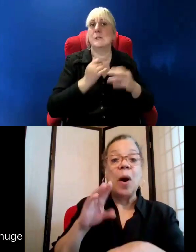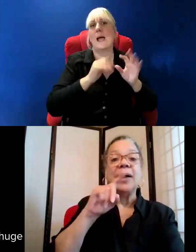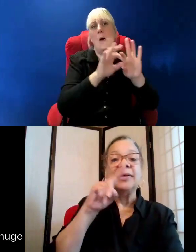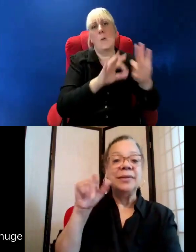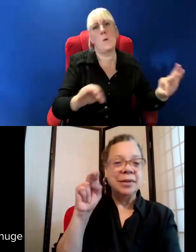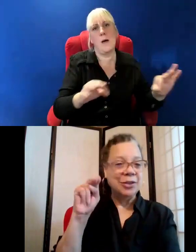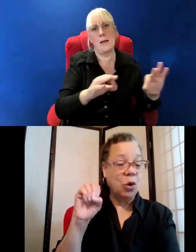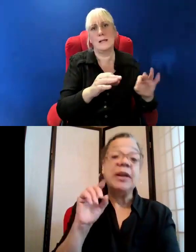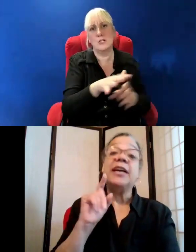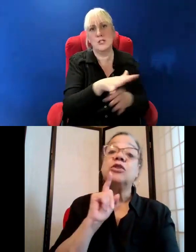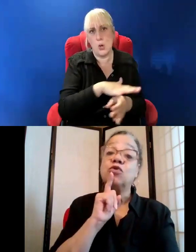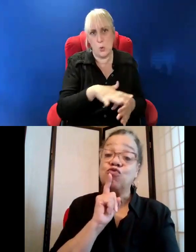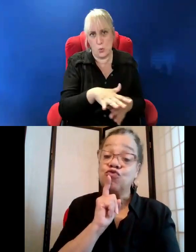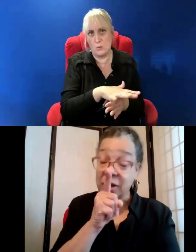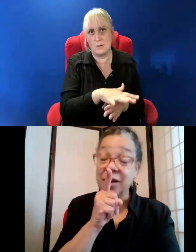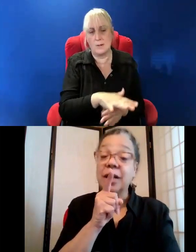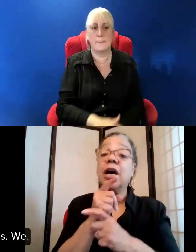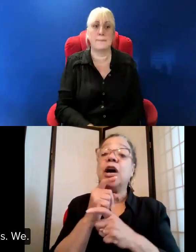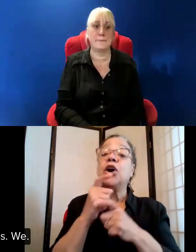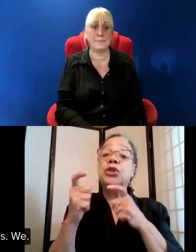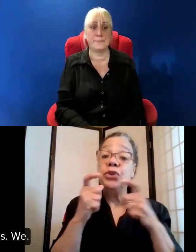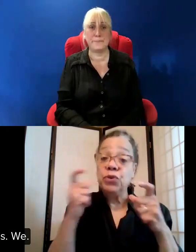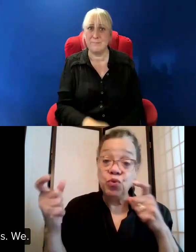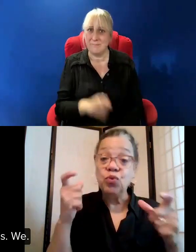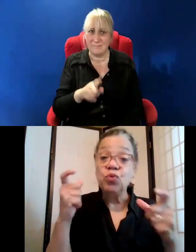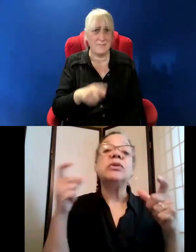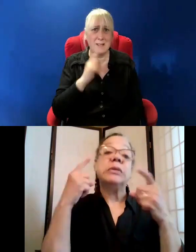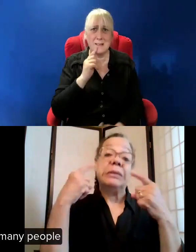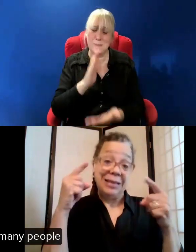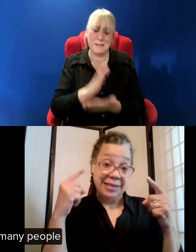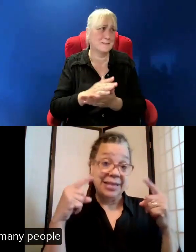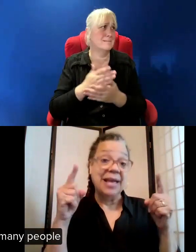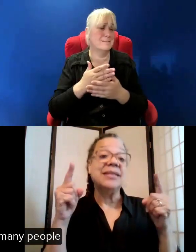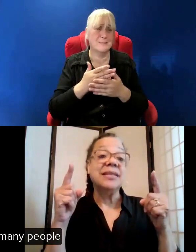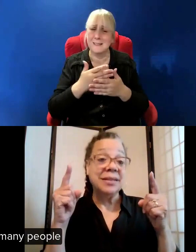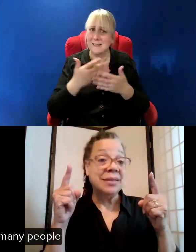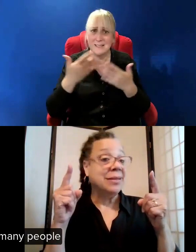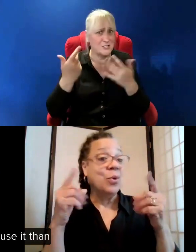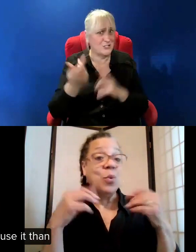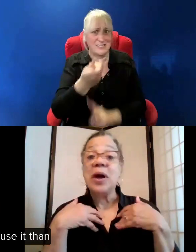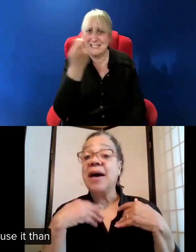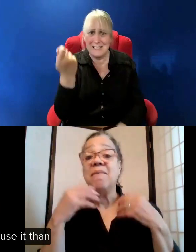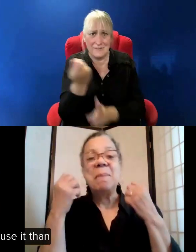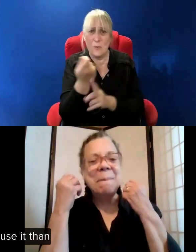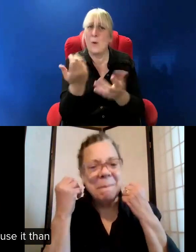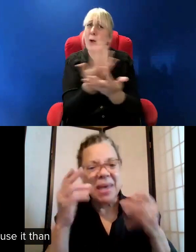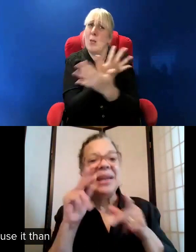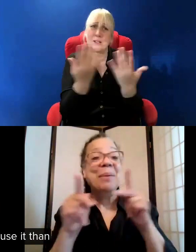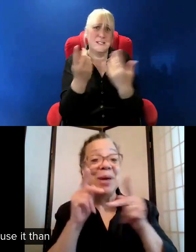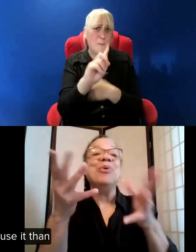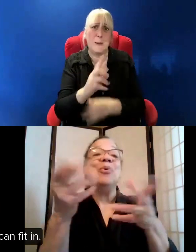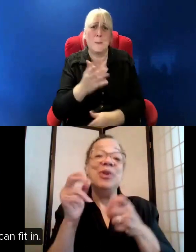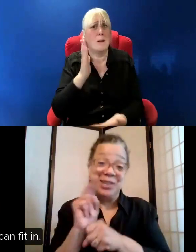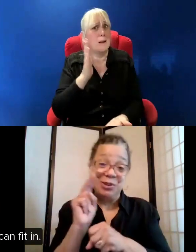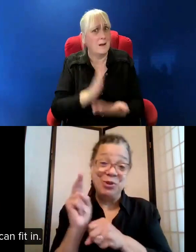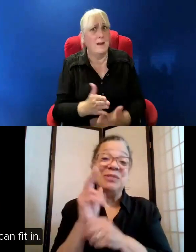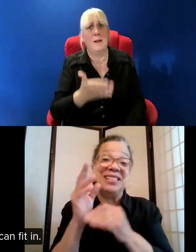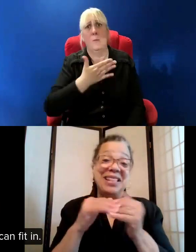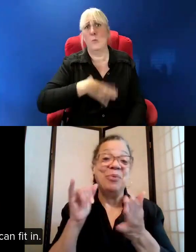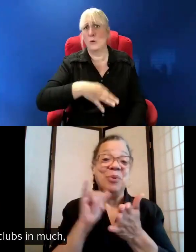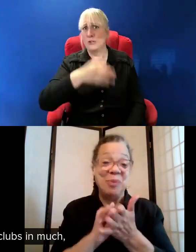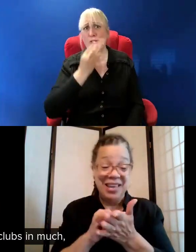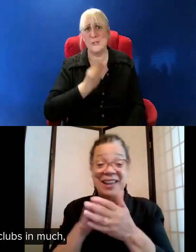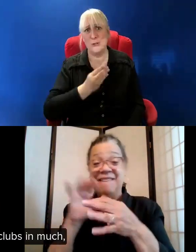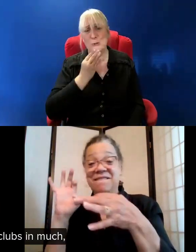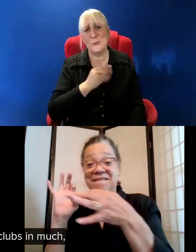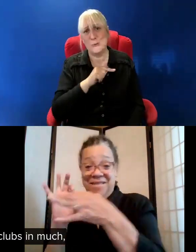a huge success. We have far too many people wanting to use it than what we can fit